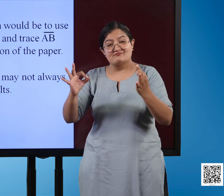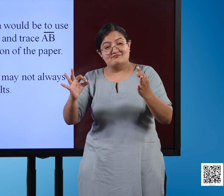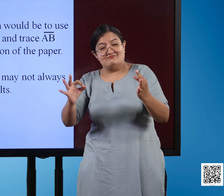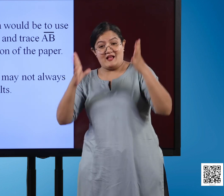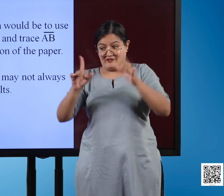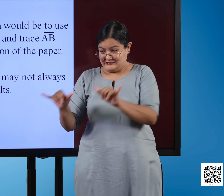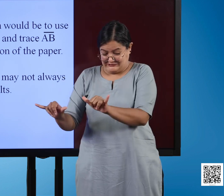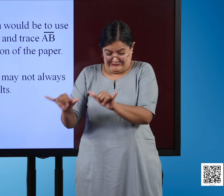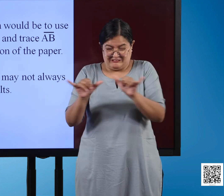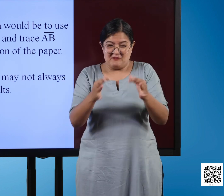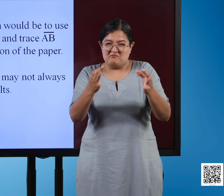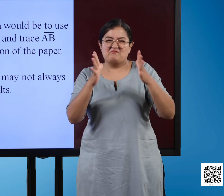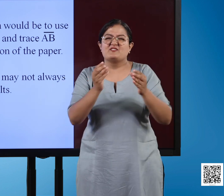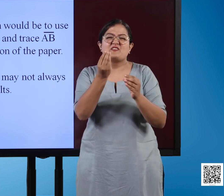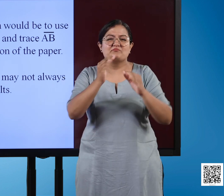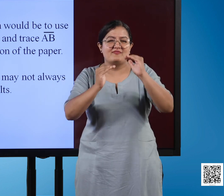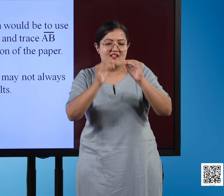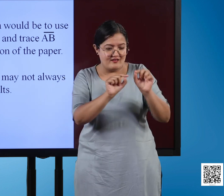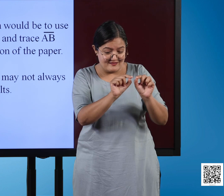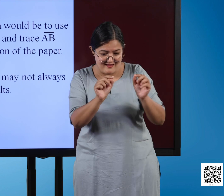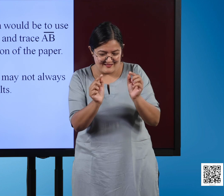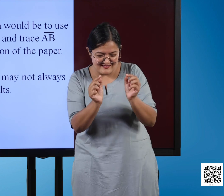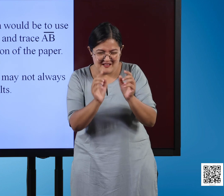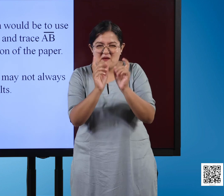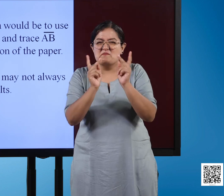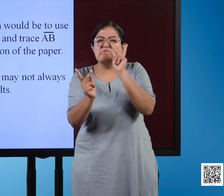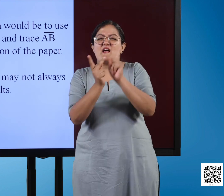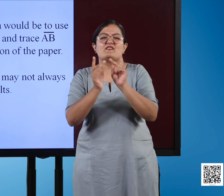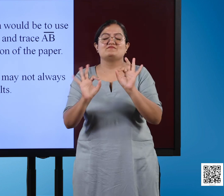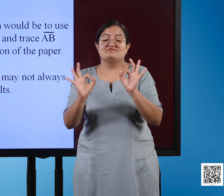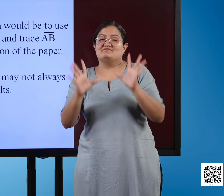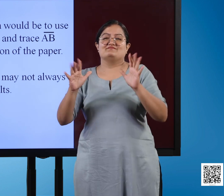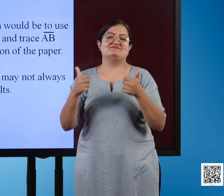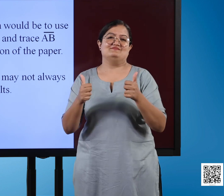But these methods may not always give accurate results.